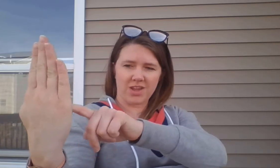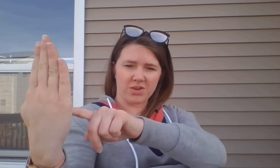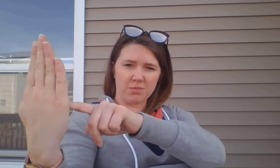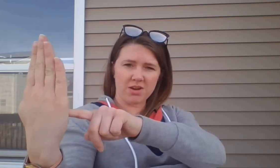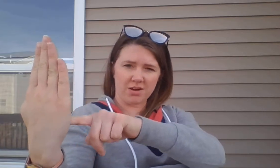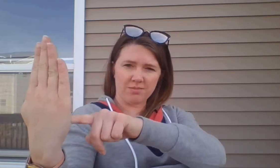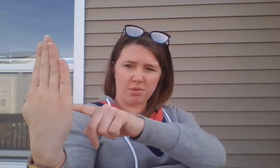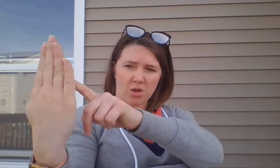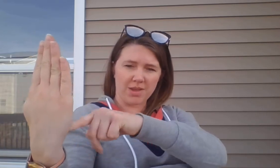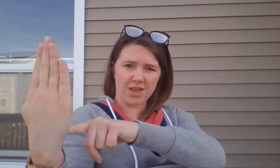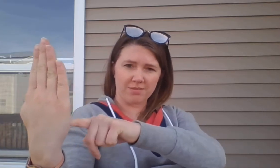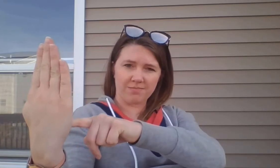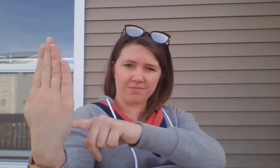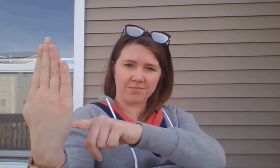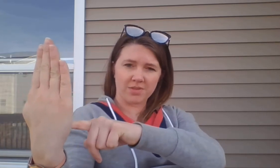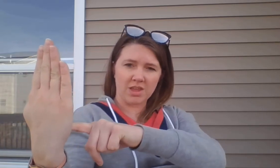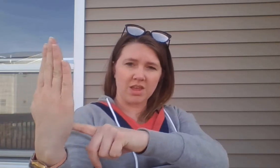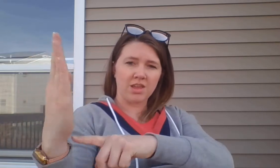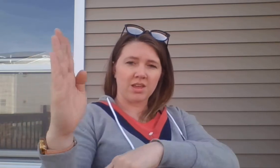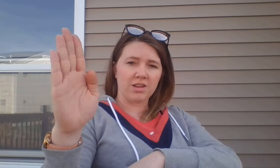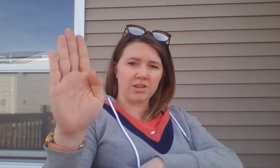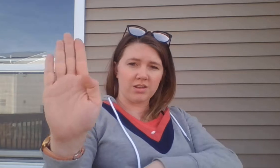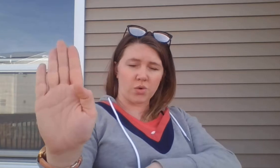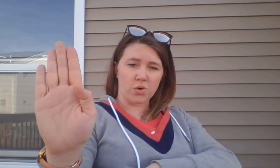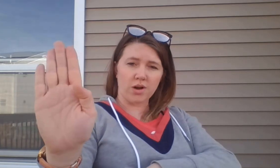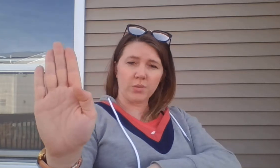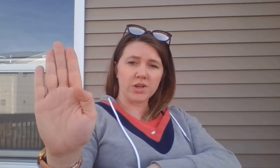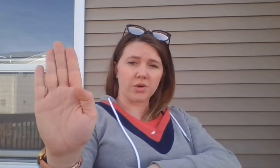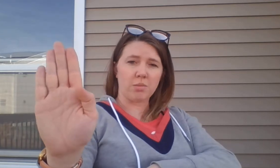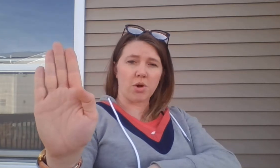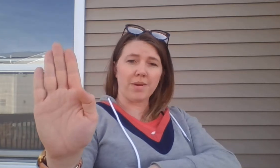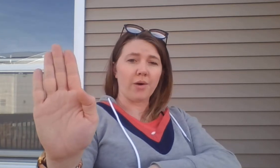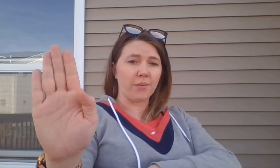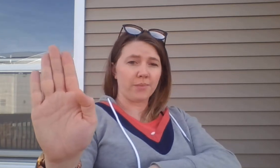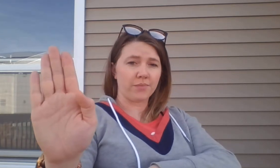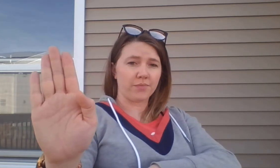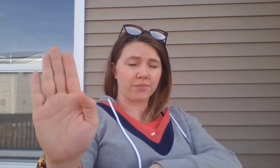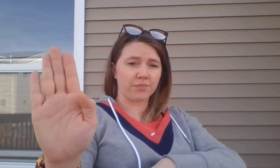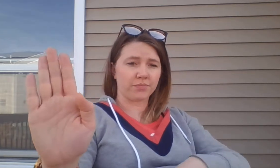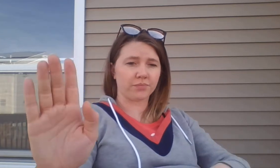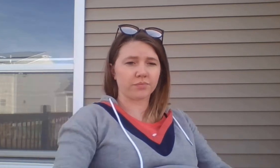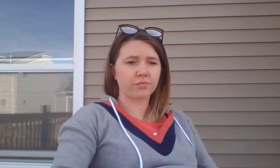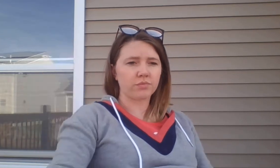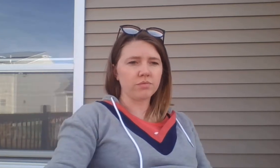Here's mirror, palm in. Door and window are palm out.